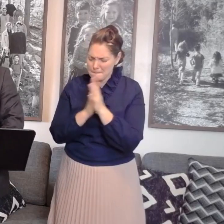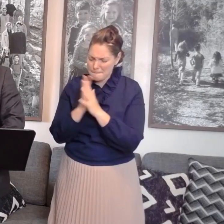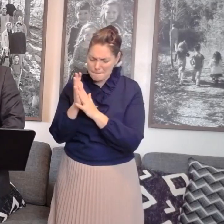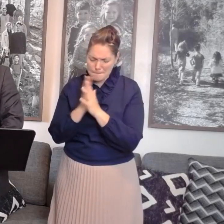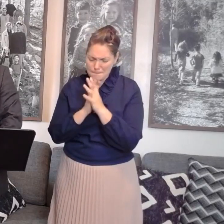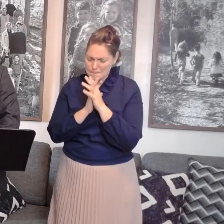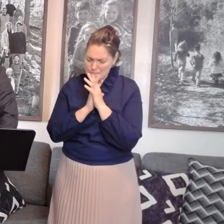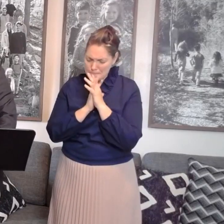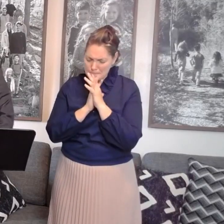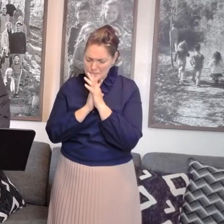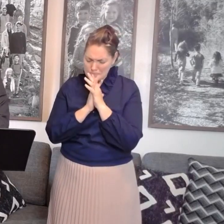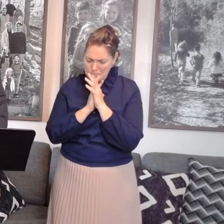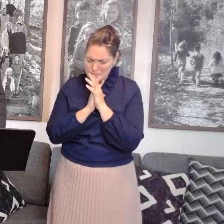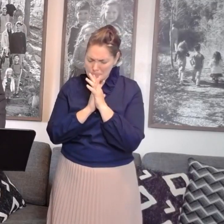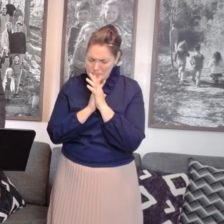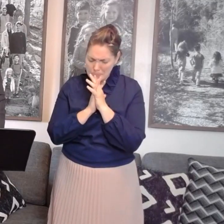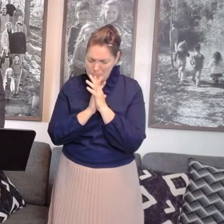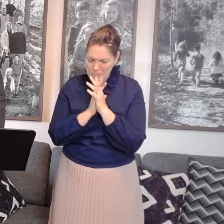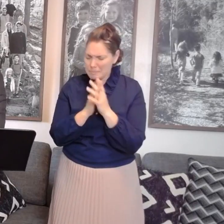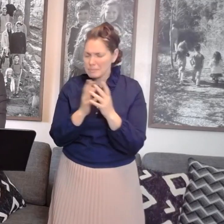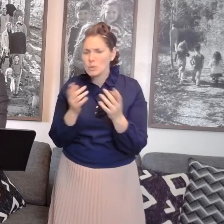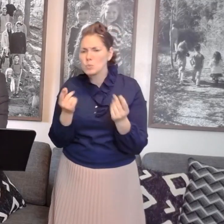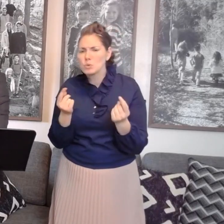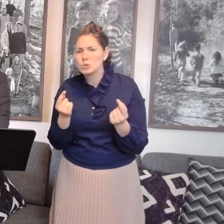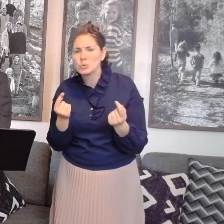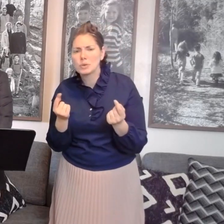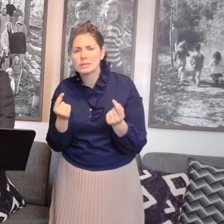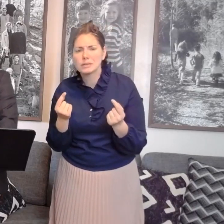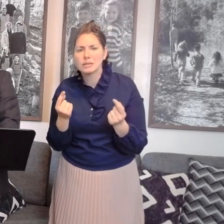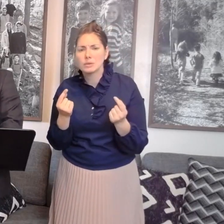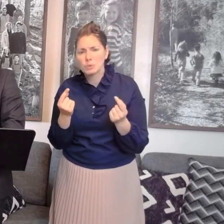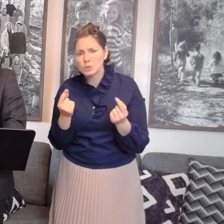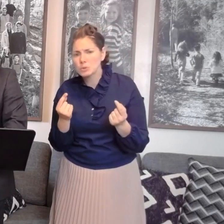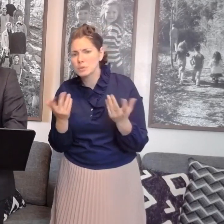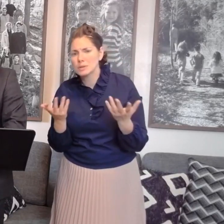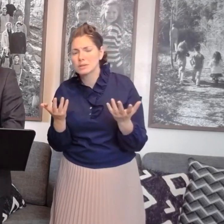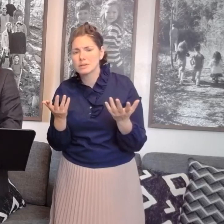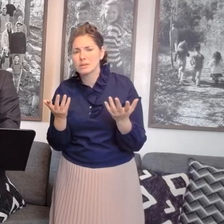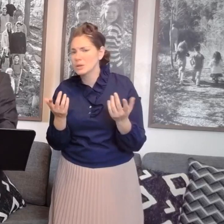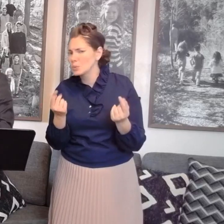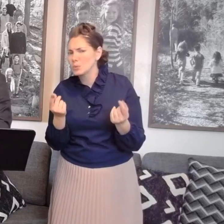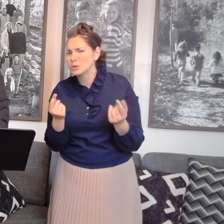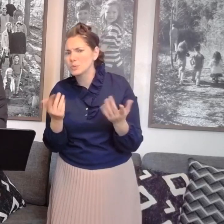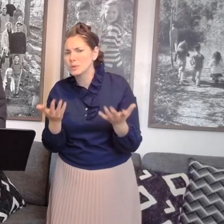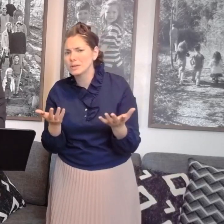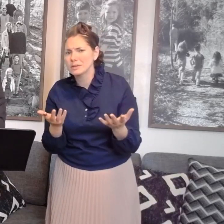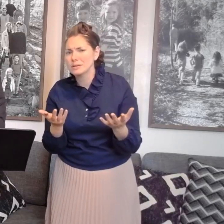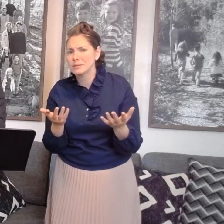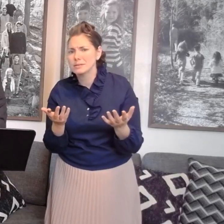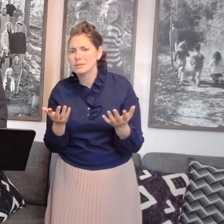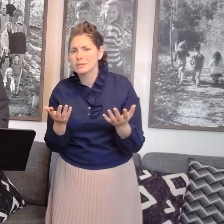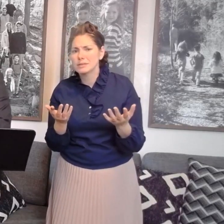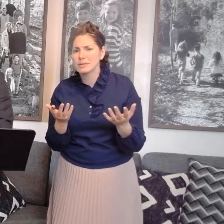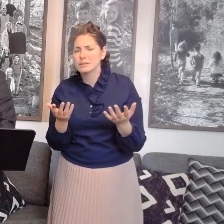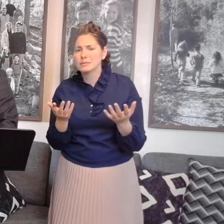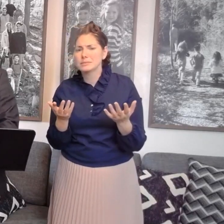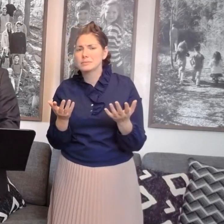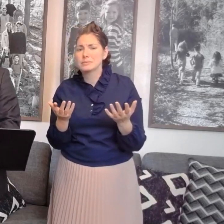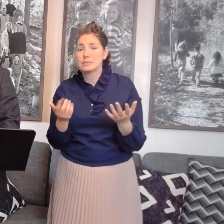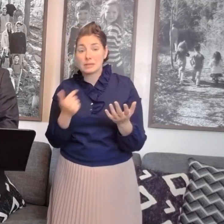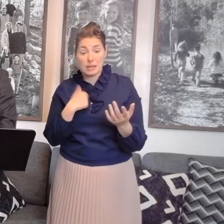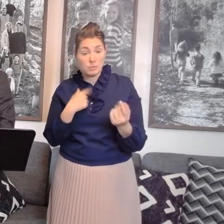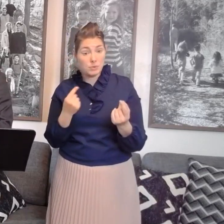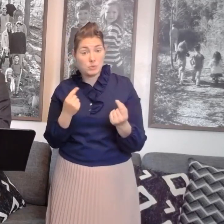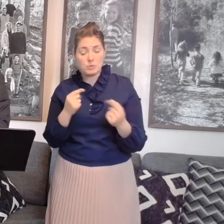Thank you, Lord. What are you doing? What are you doing? What are you doing? I'm